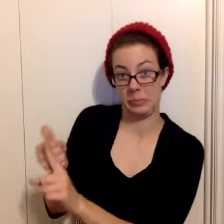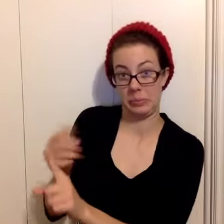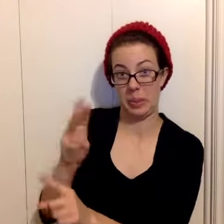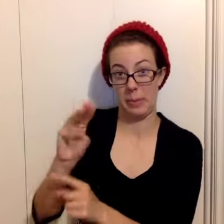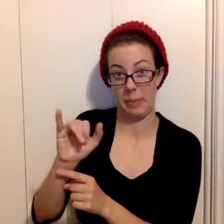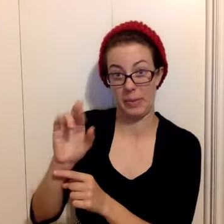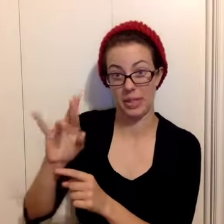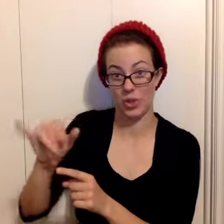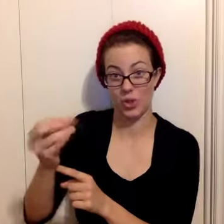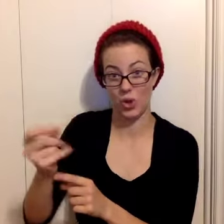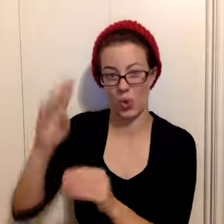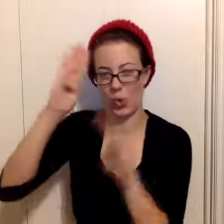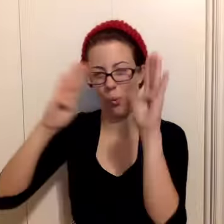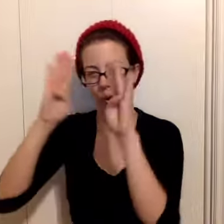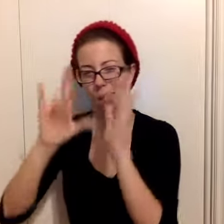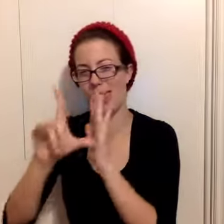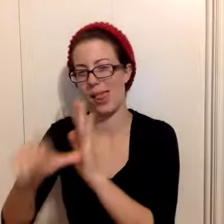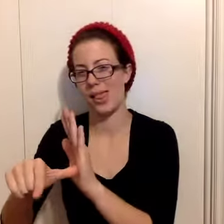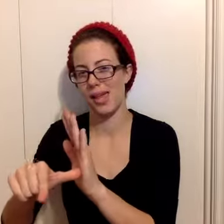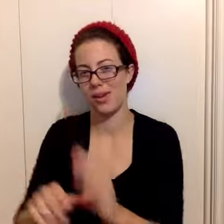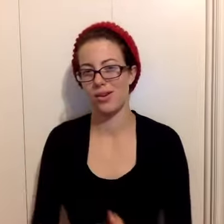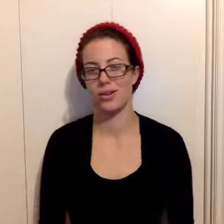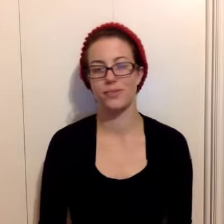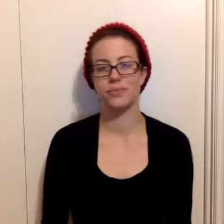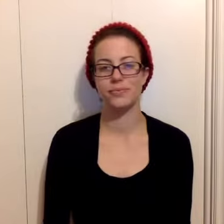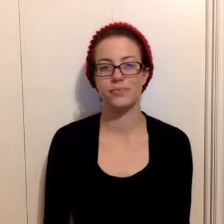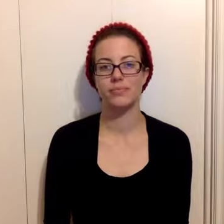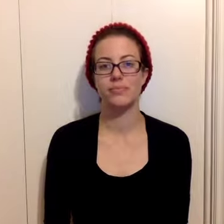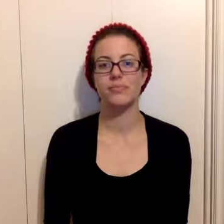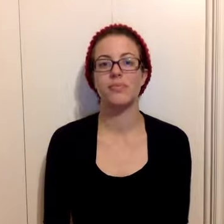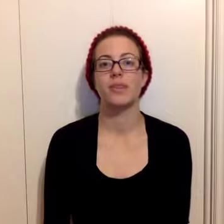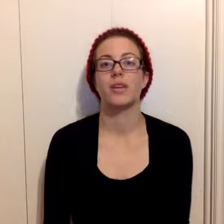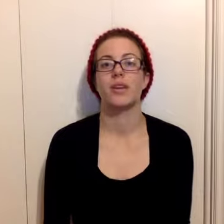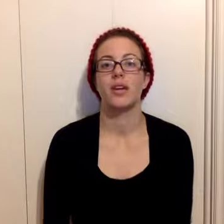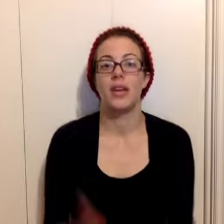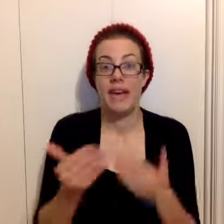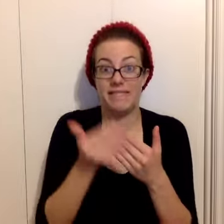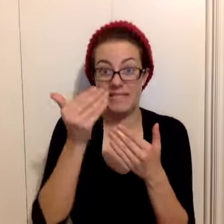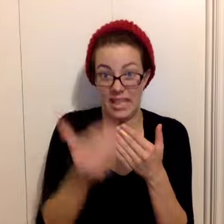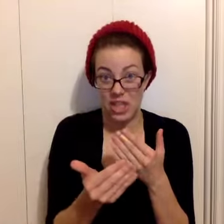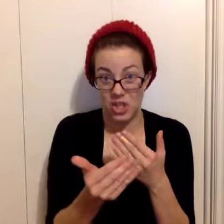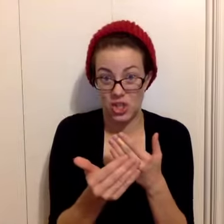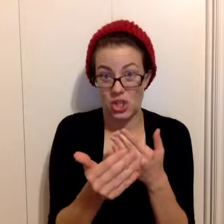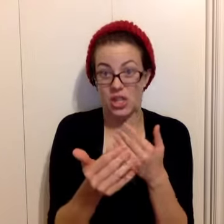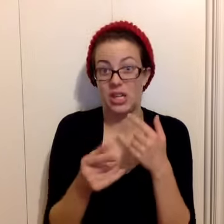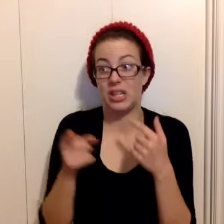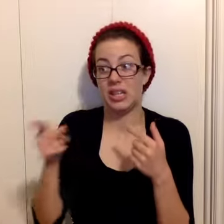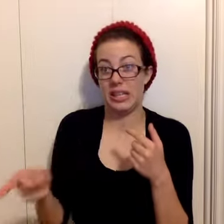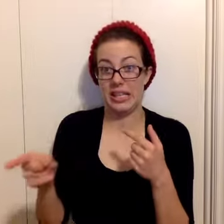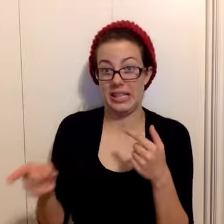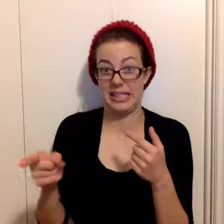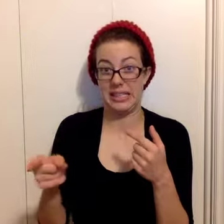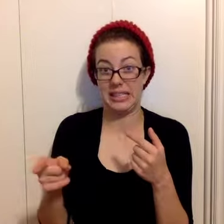Eventually, Mr. Jones will have to cut an opening where he can install the door.